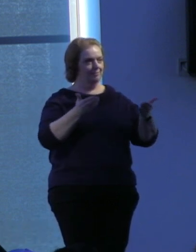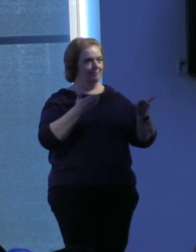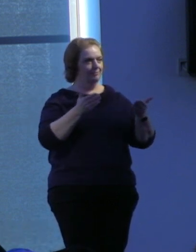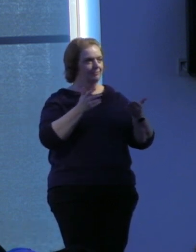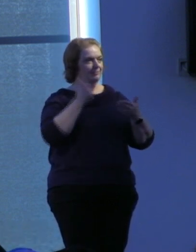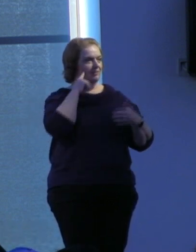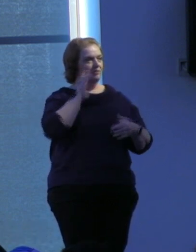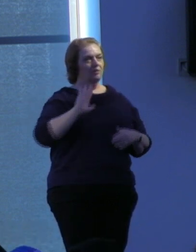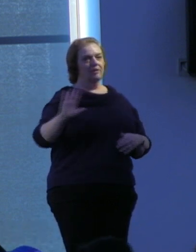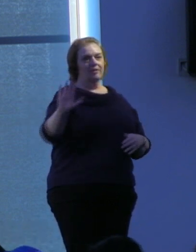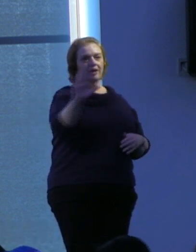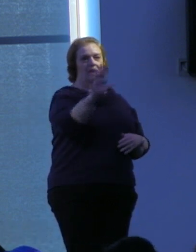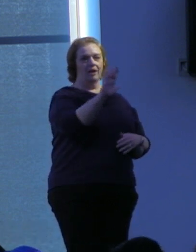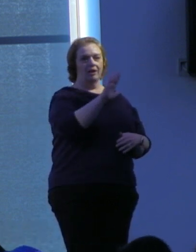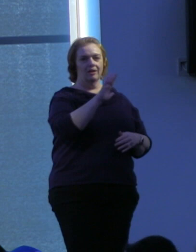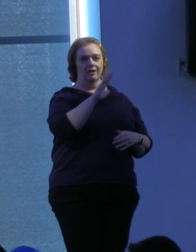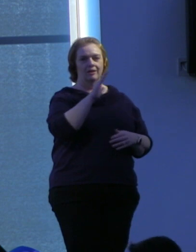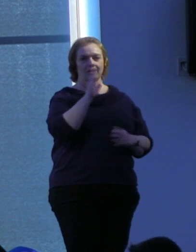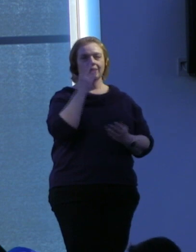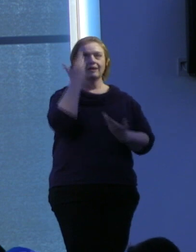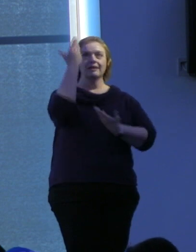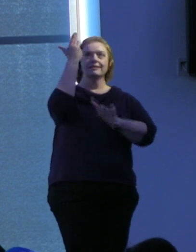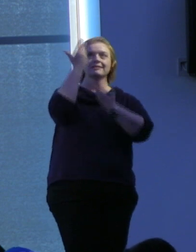their seance circle.